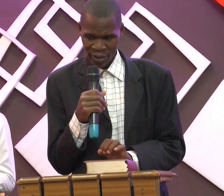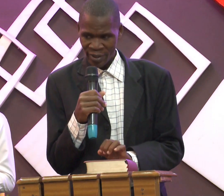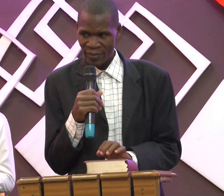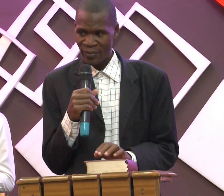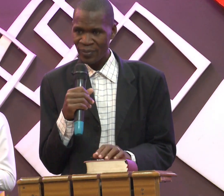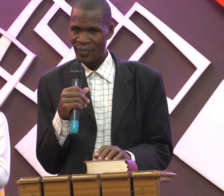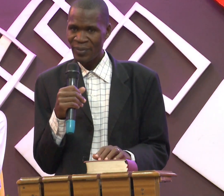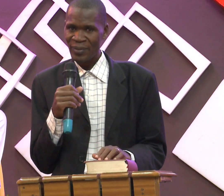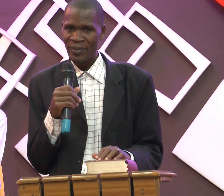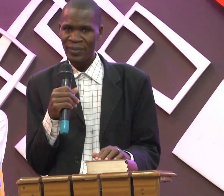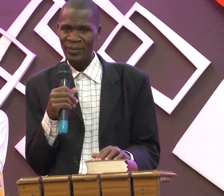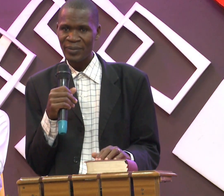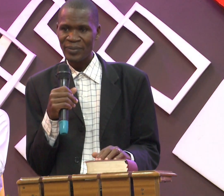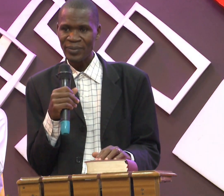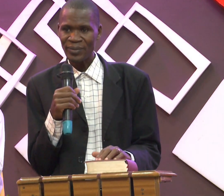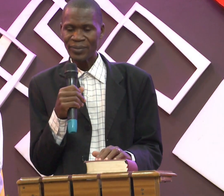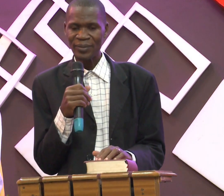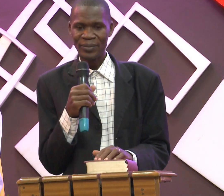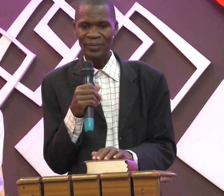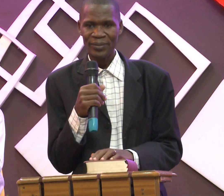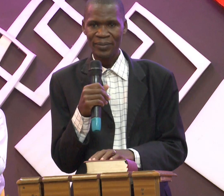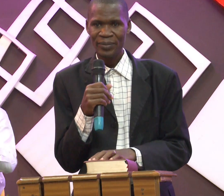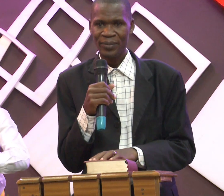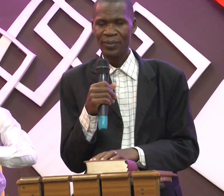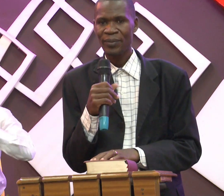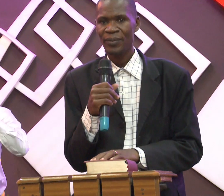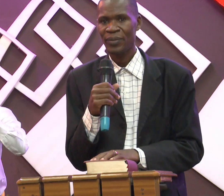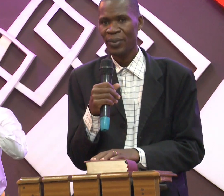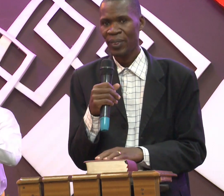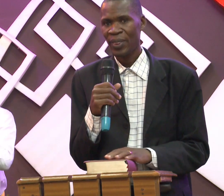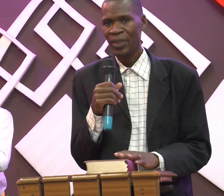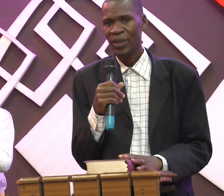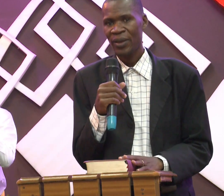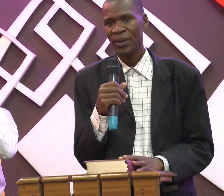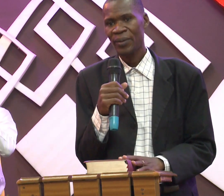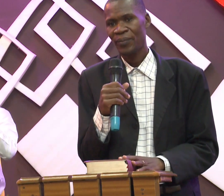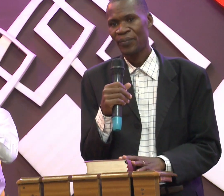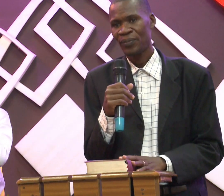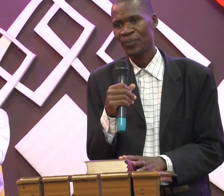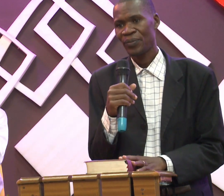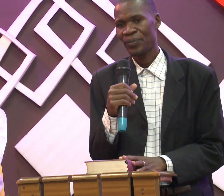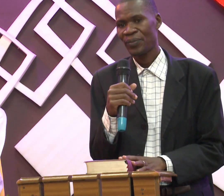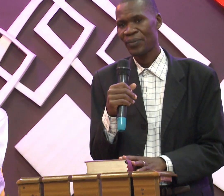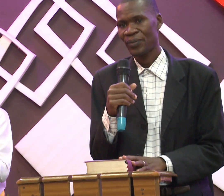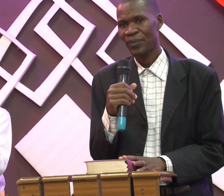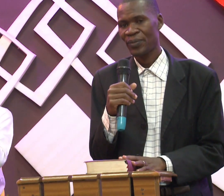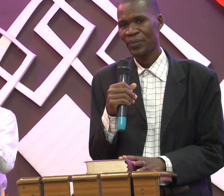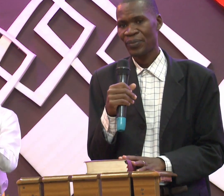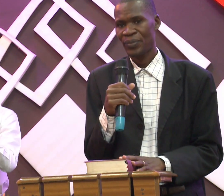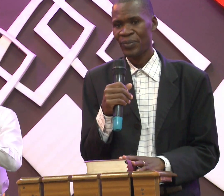Mudake is going to be Kigambo na yenga chigenda kuberanga chiyamba. Chiyamba chilimu n'obujuli zingera bwe